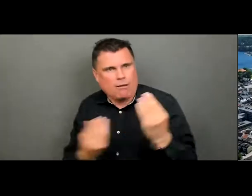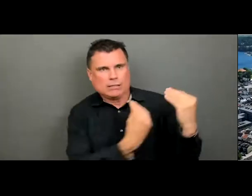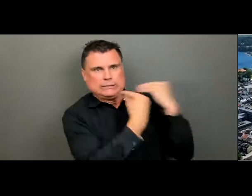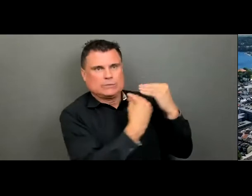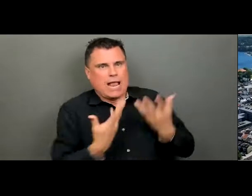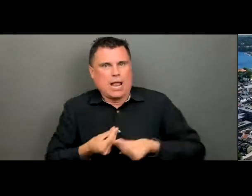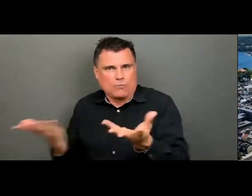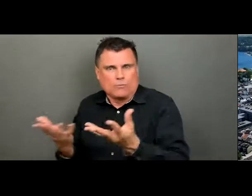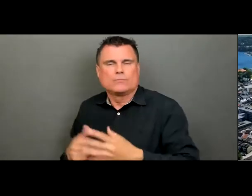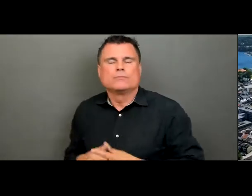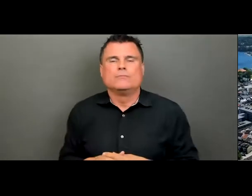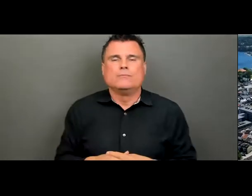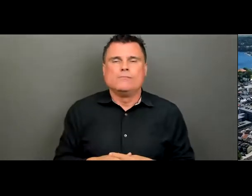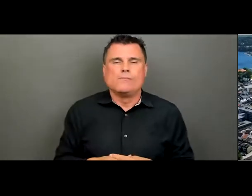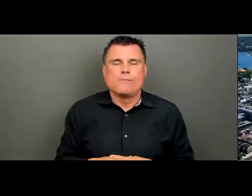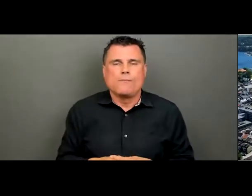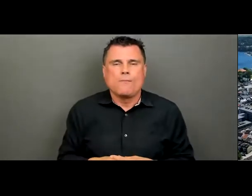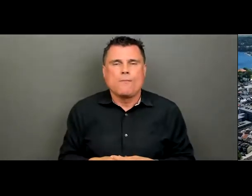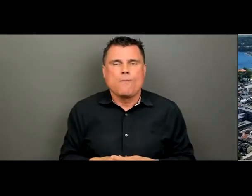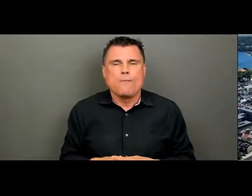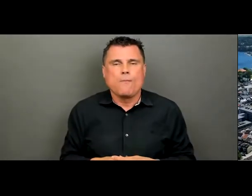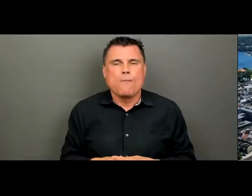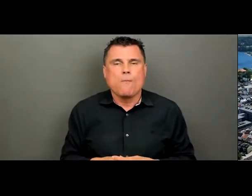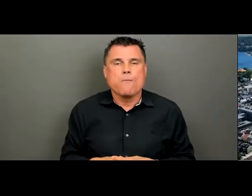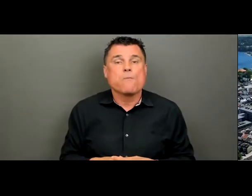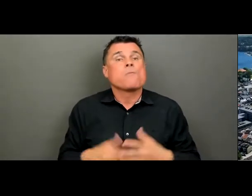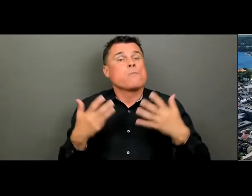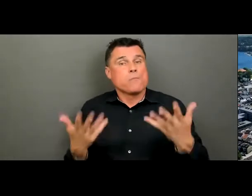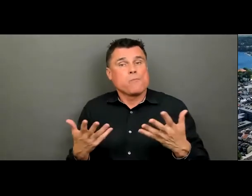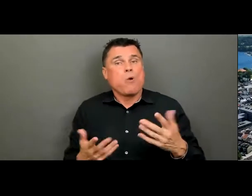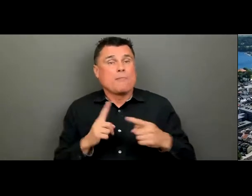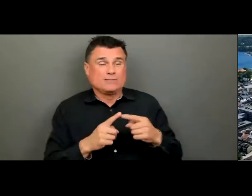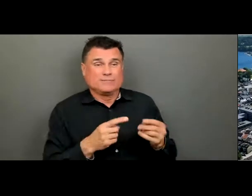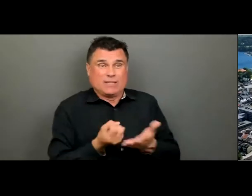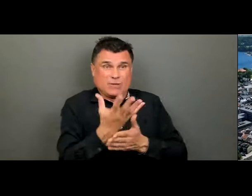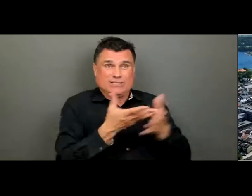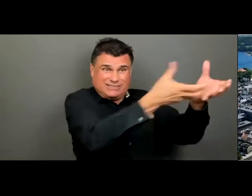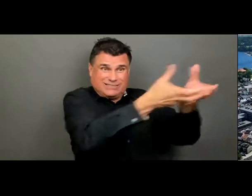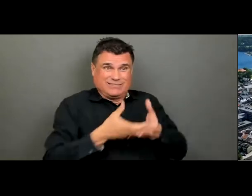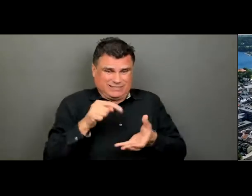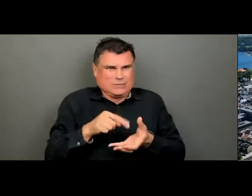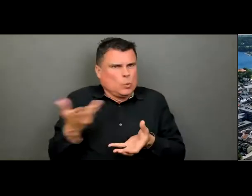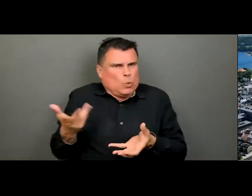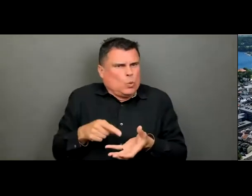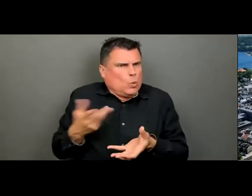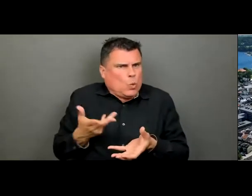challenge is personal information sharing. I've heard of a story about a mother who has a